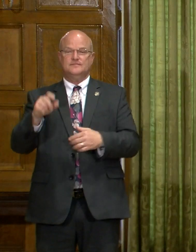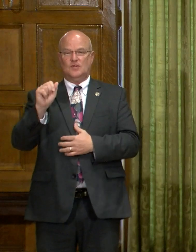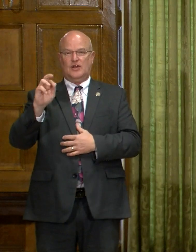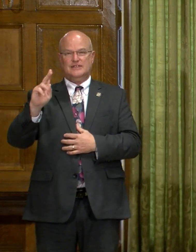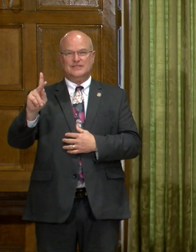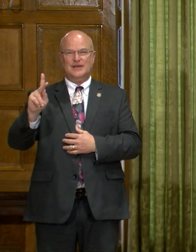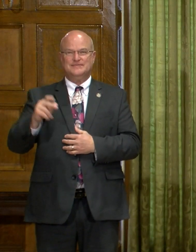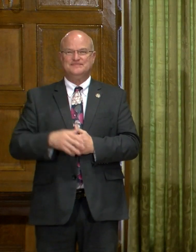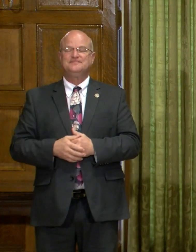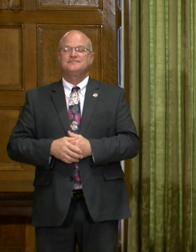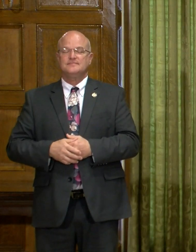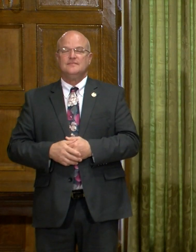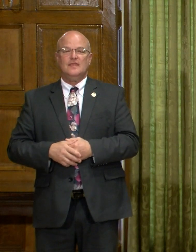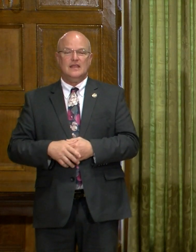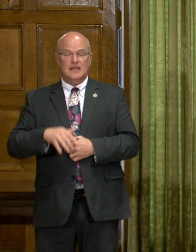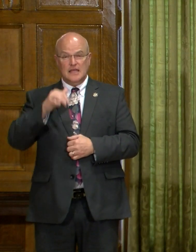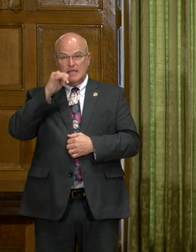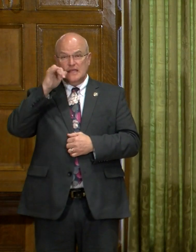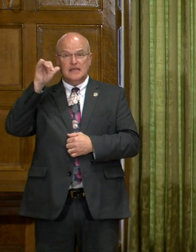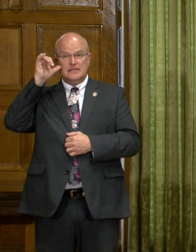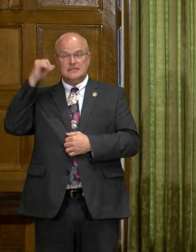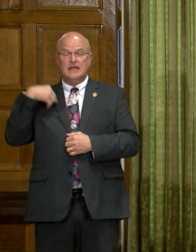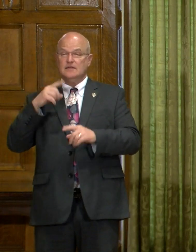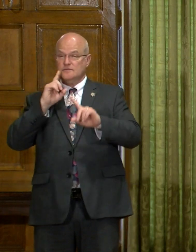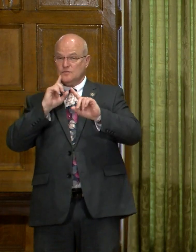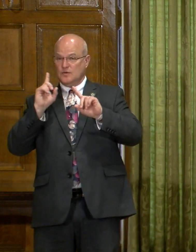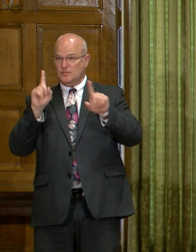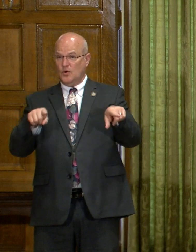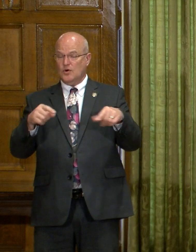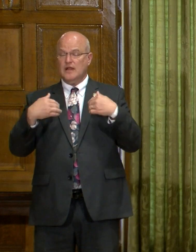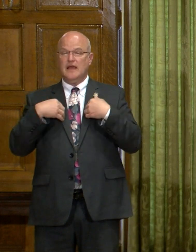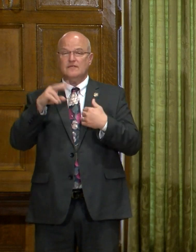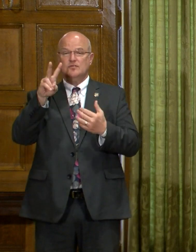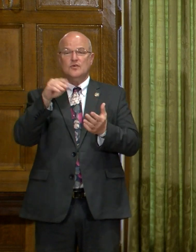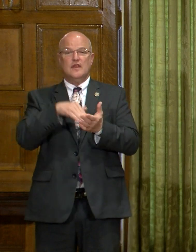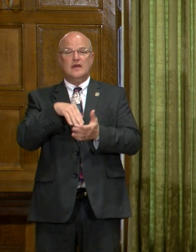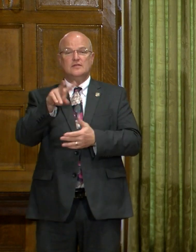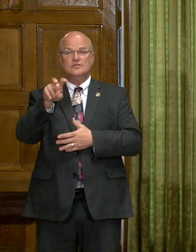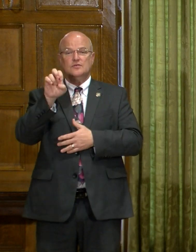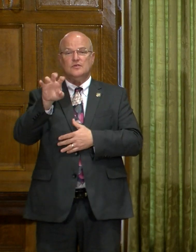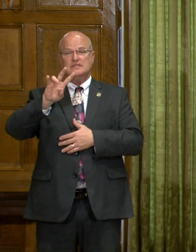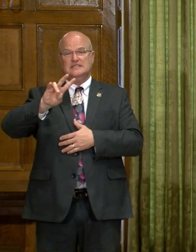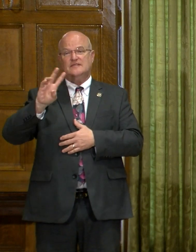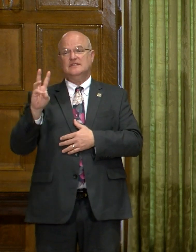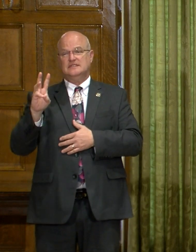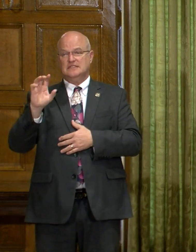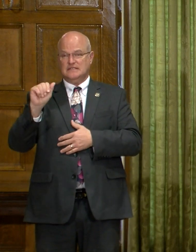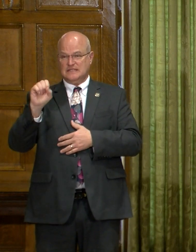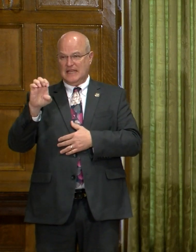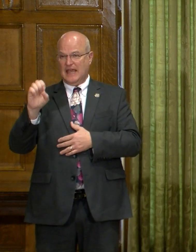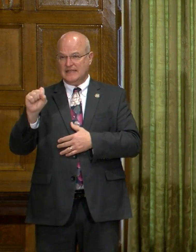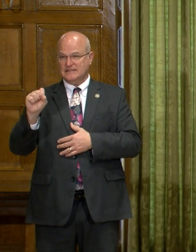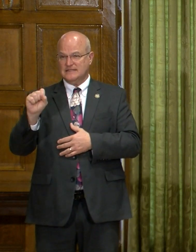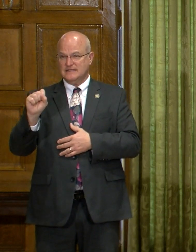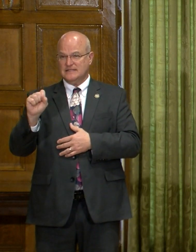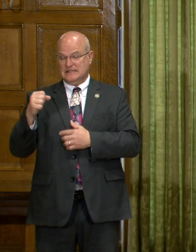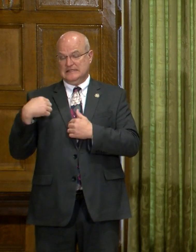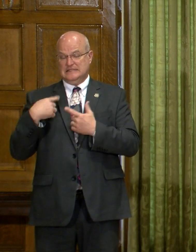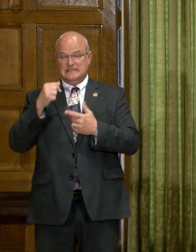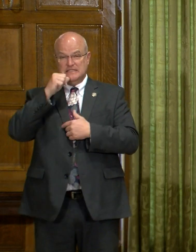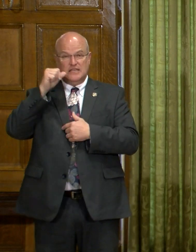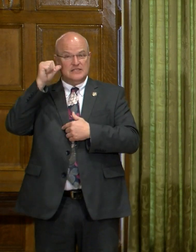Arkansas. Yesterday, as we reported, there were 2,276 cases.